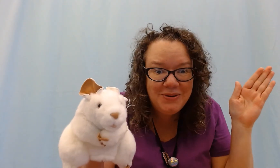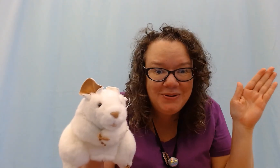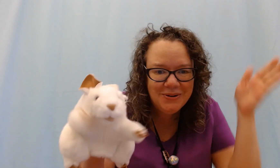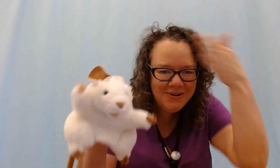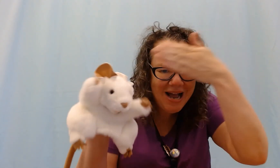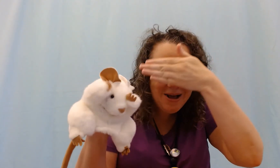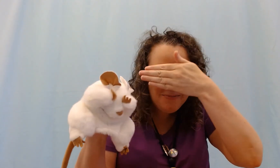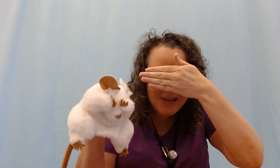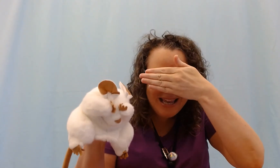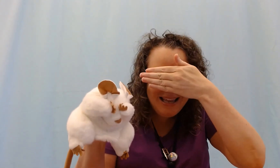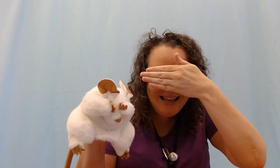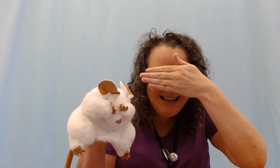Peekaboo,